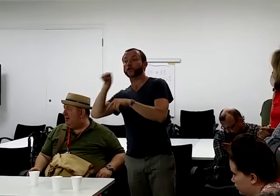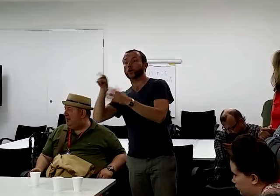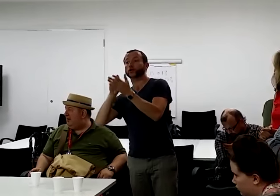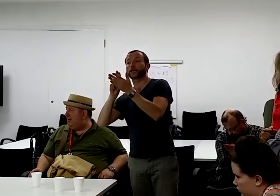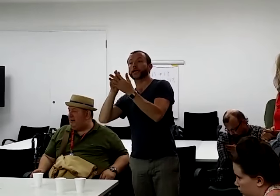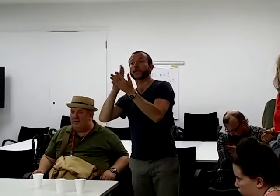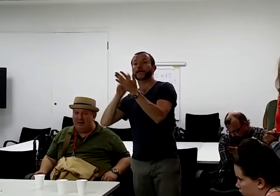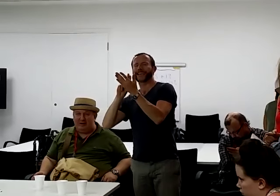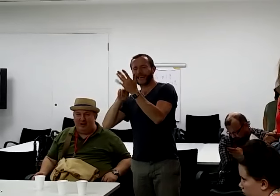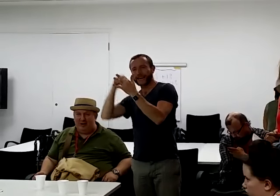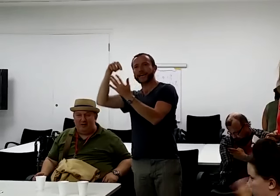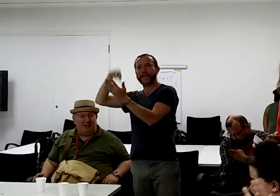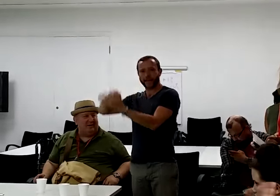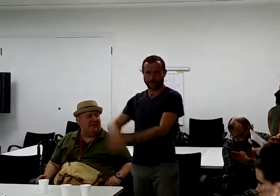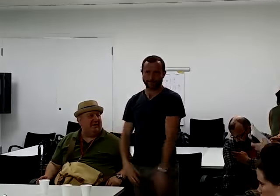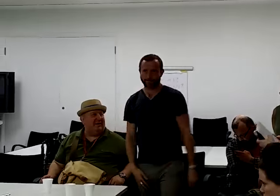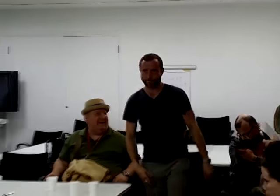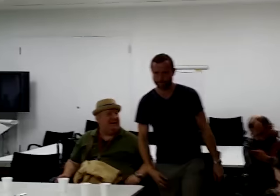www.dpac.uk.net.